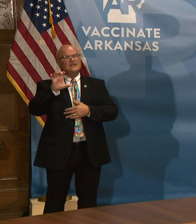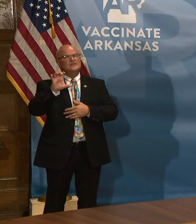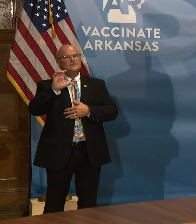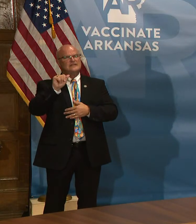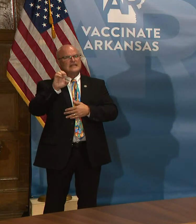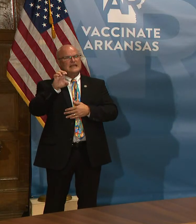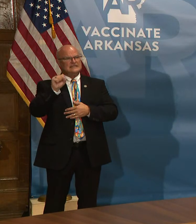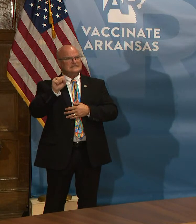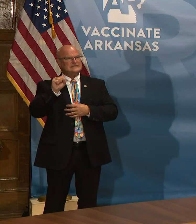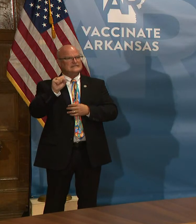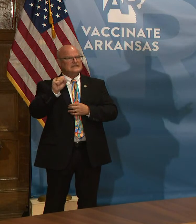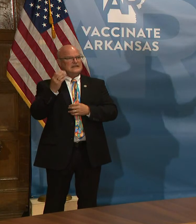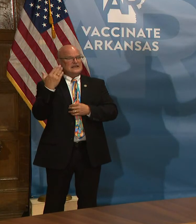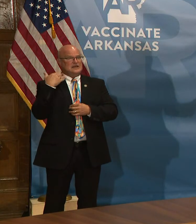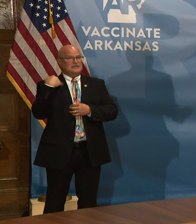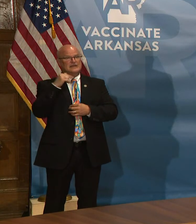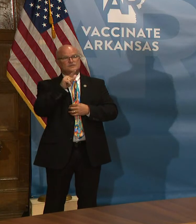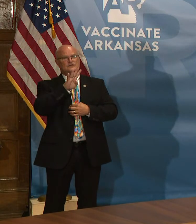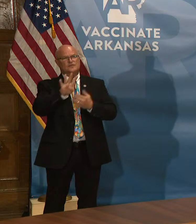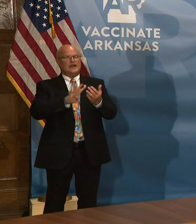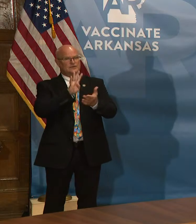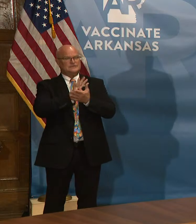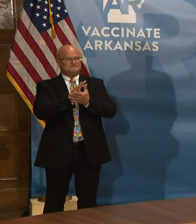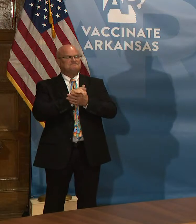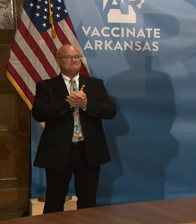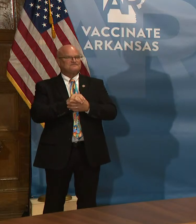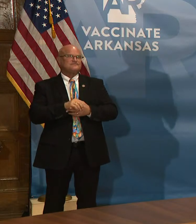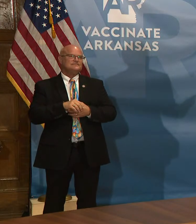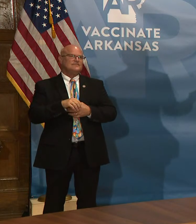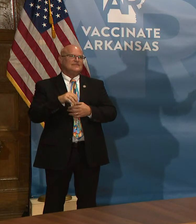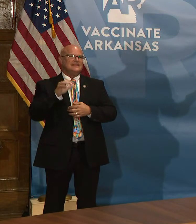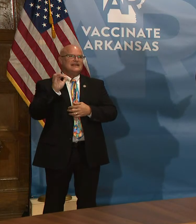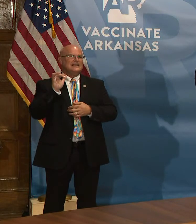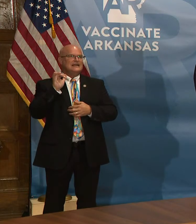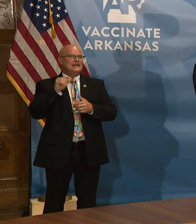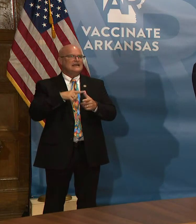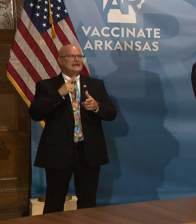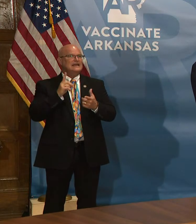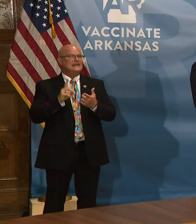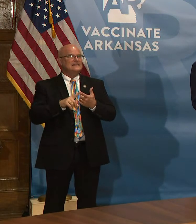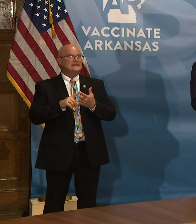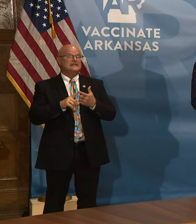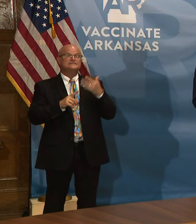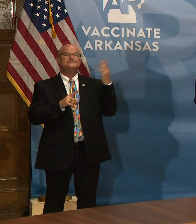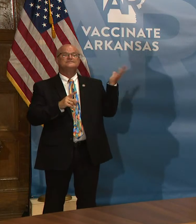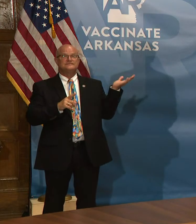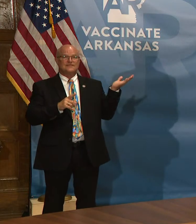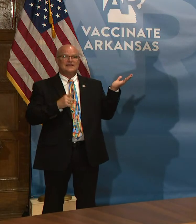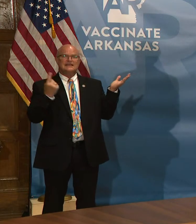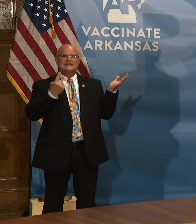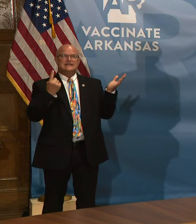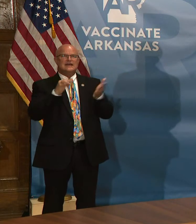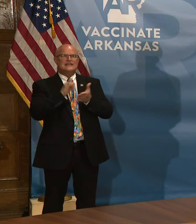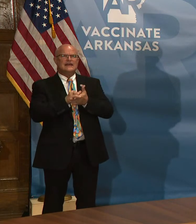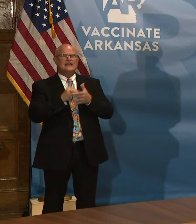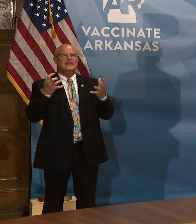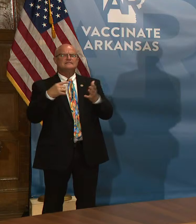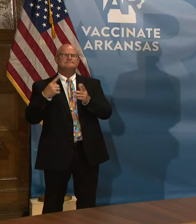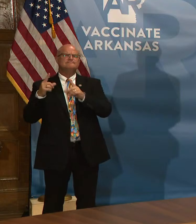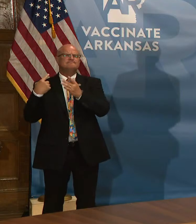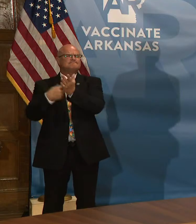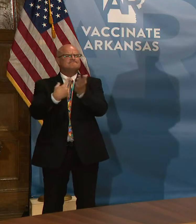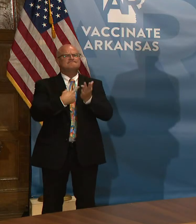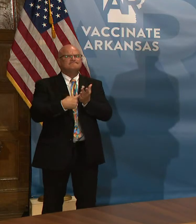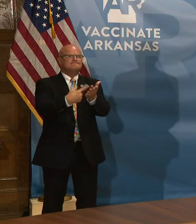6,700 cases over the last 24 hours. And then this is something that there's been a lot of